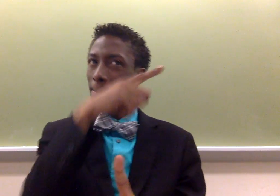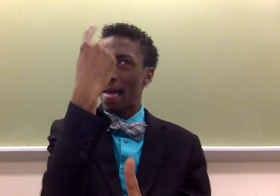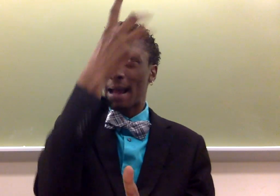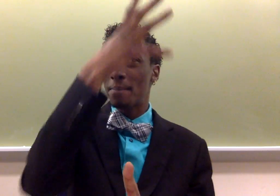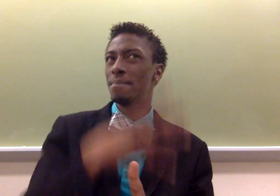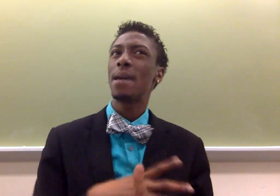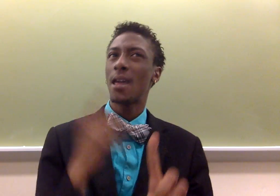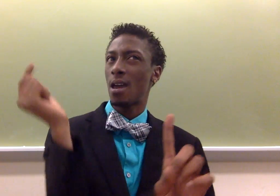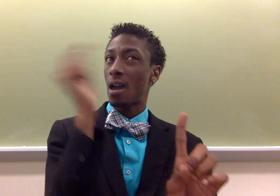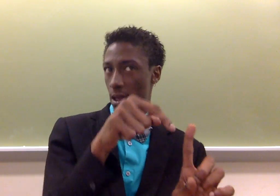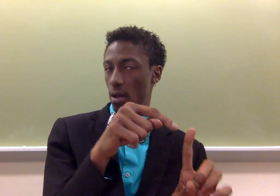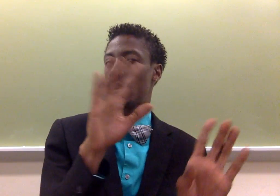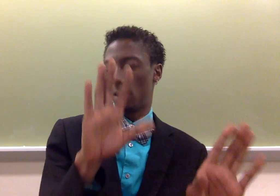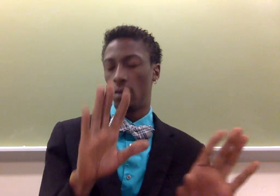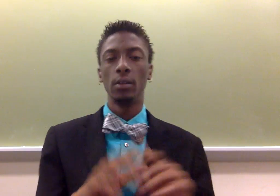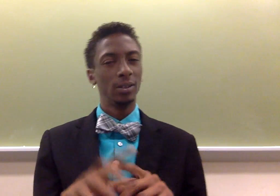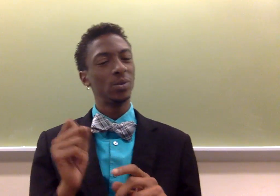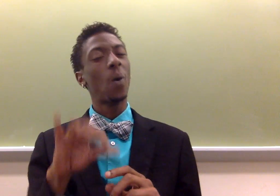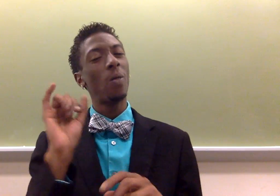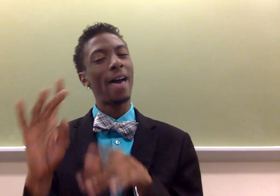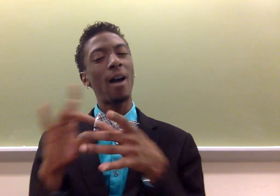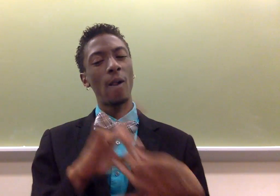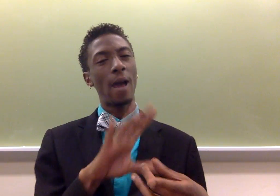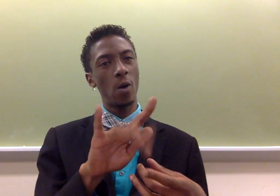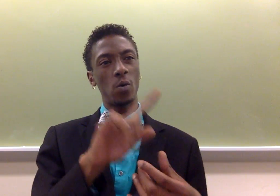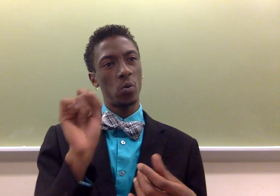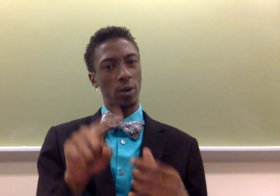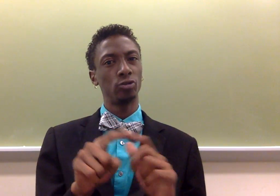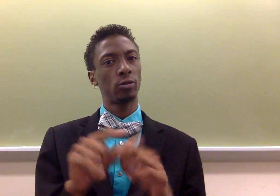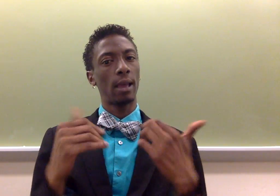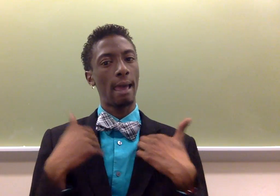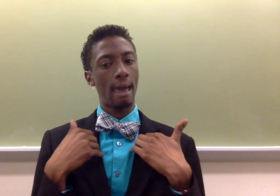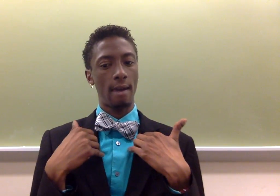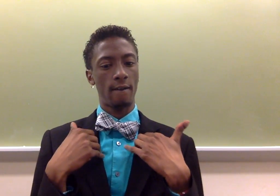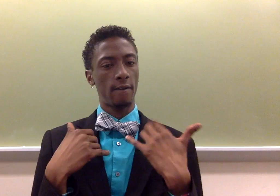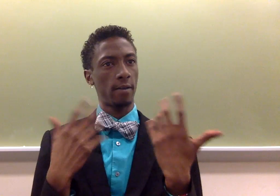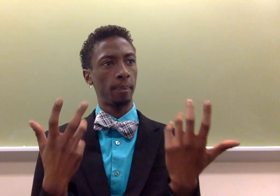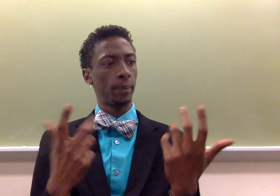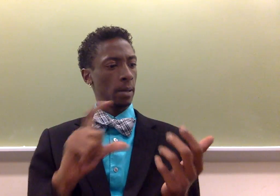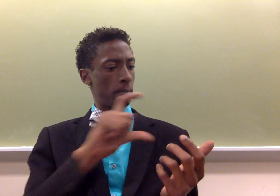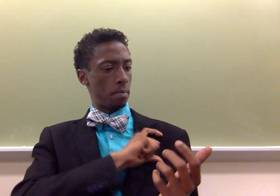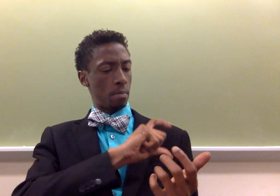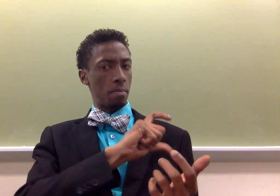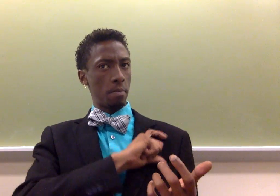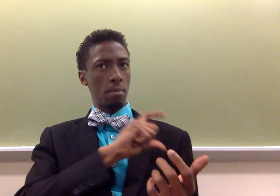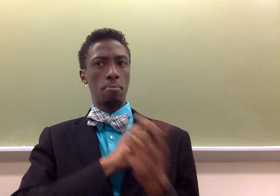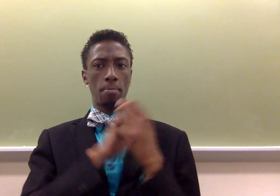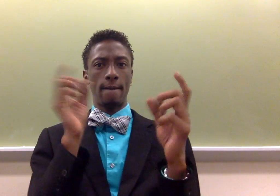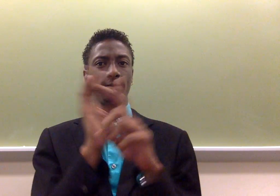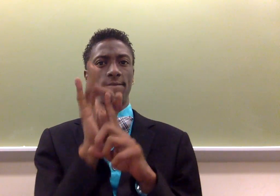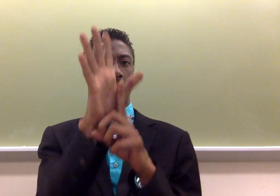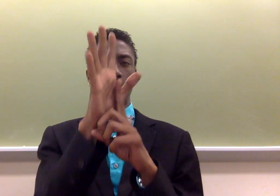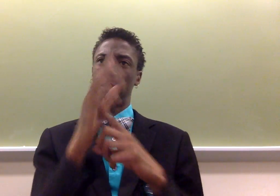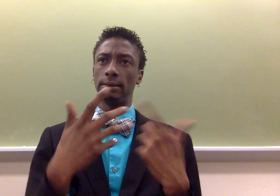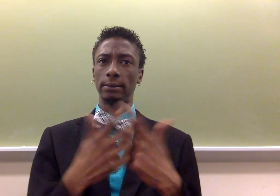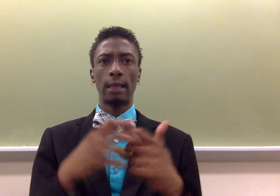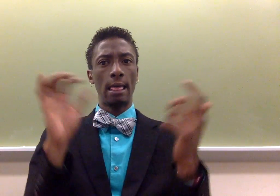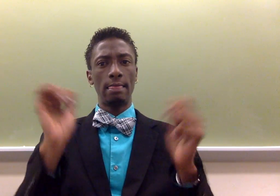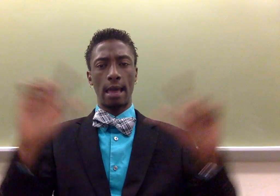to your question. I think that there's a framing of the problem of police violence that's largely influenced by an idea that this